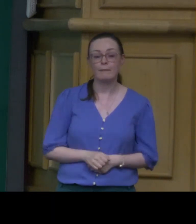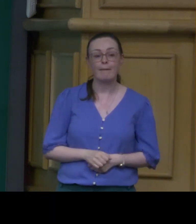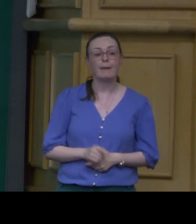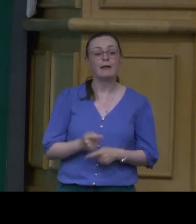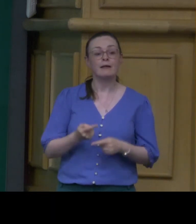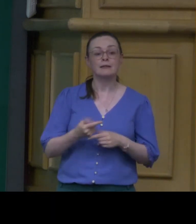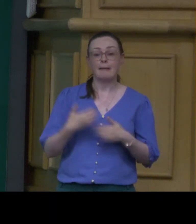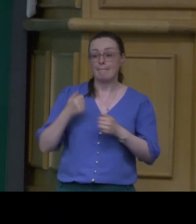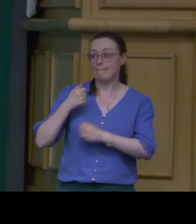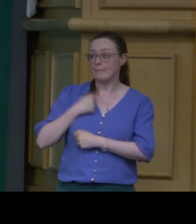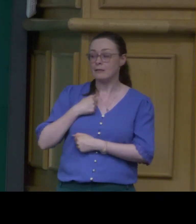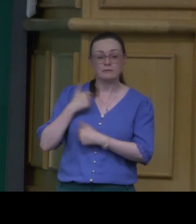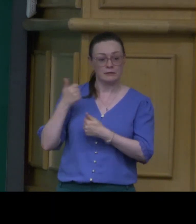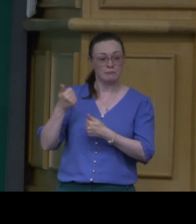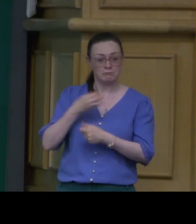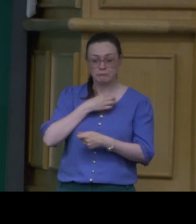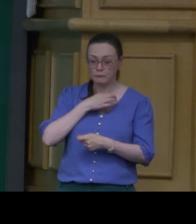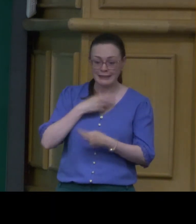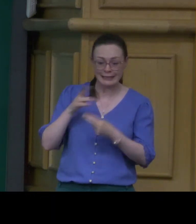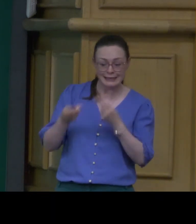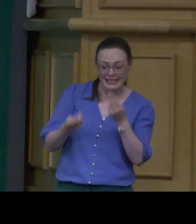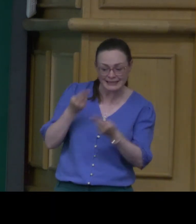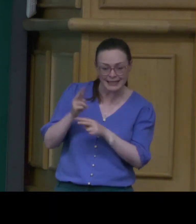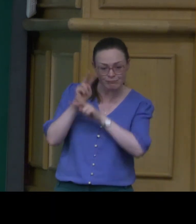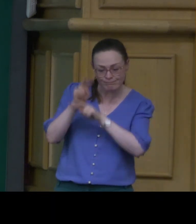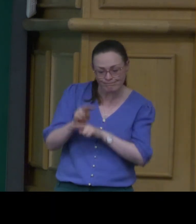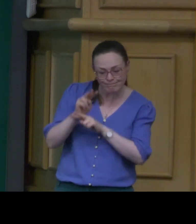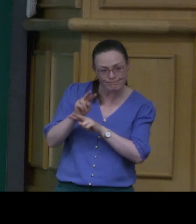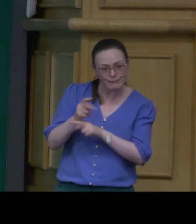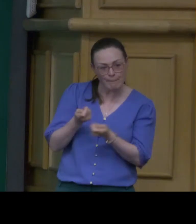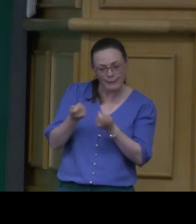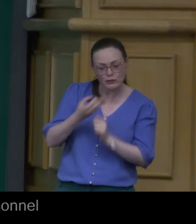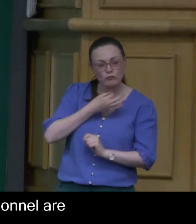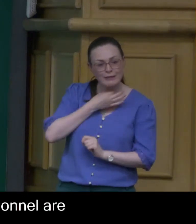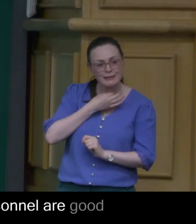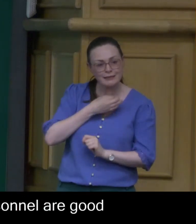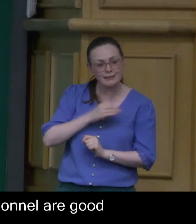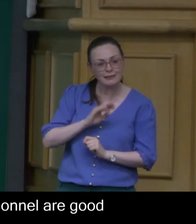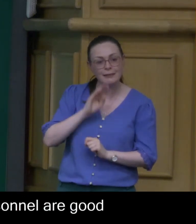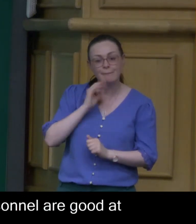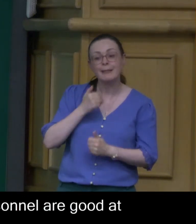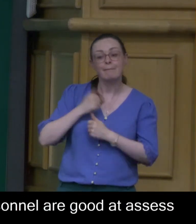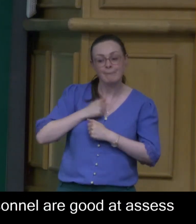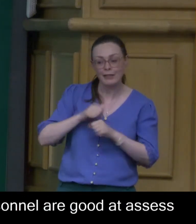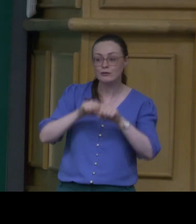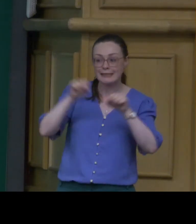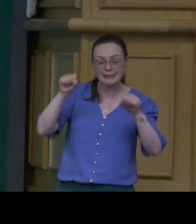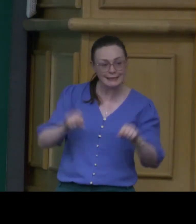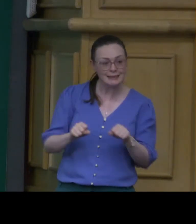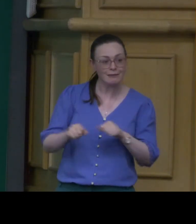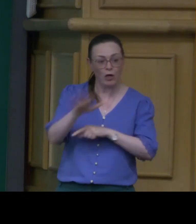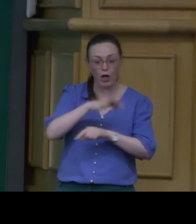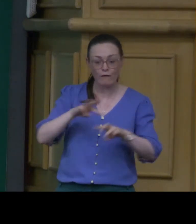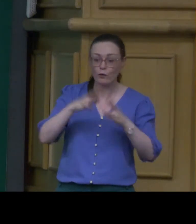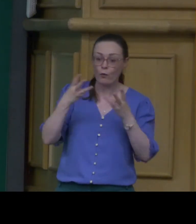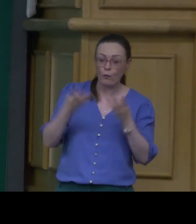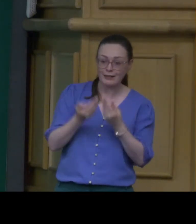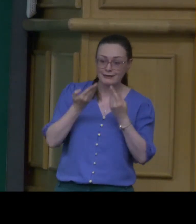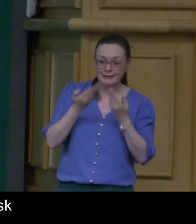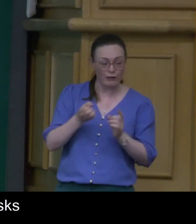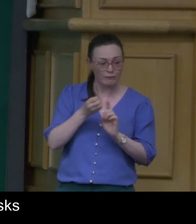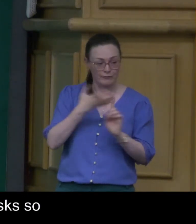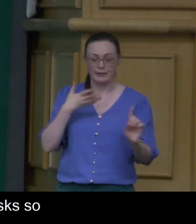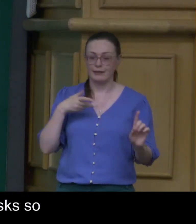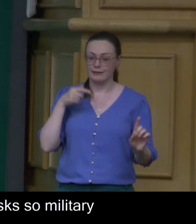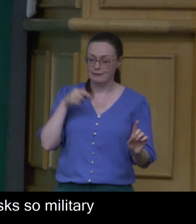military personnel are good at assessing and monitoring and managing risk. So military systems increasingly across the world are realizing